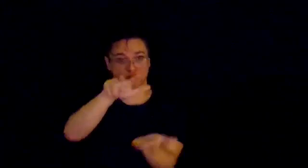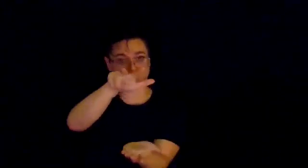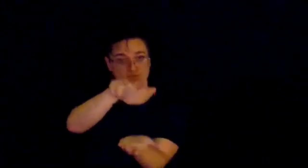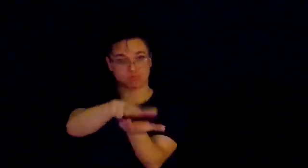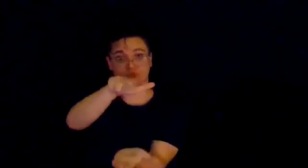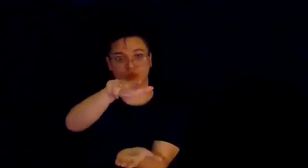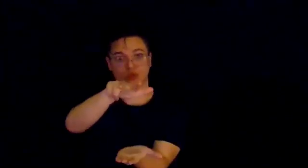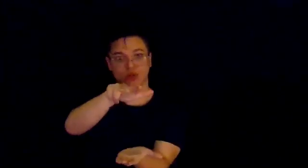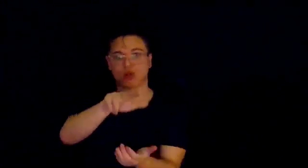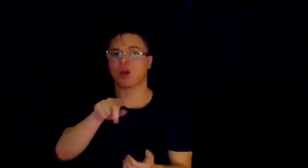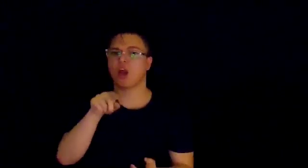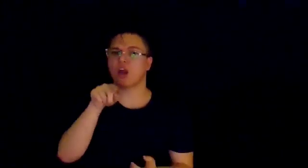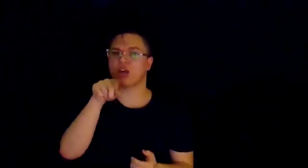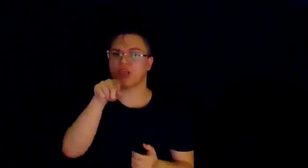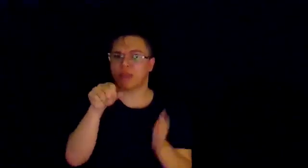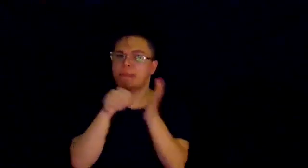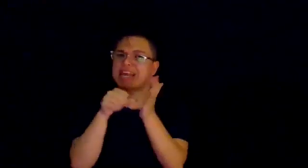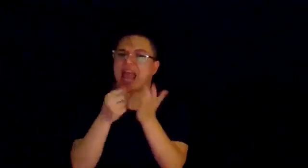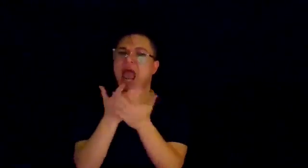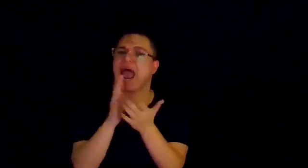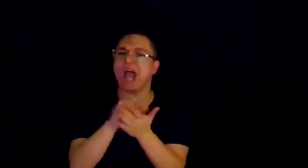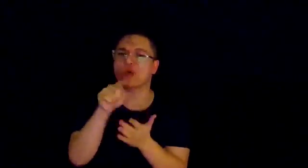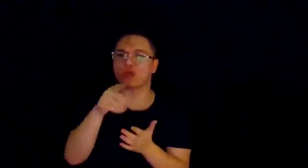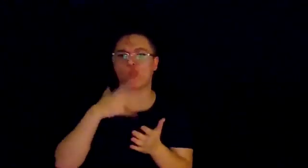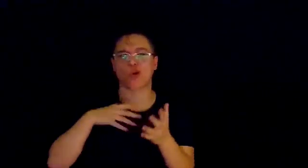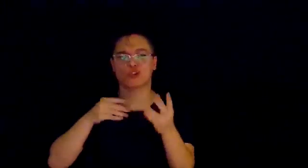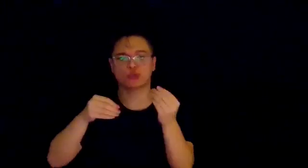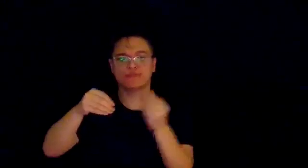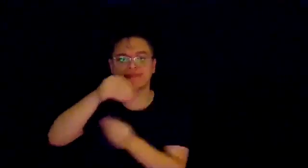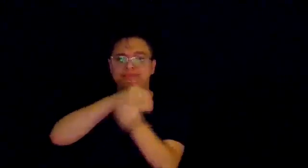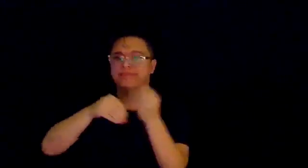when the plan will be approved or confirmed.